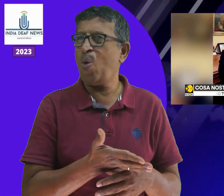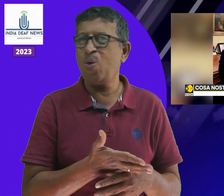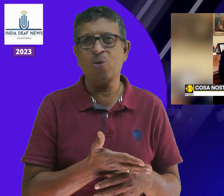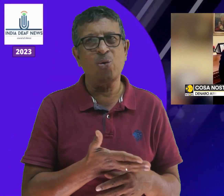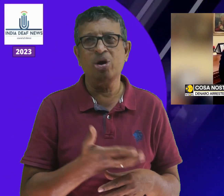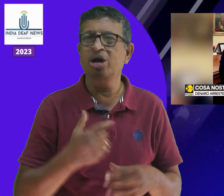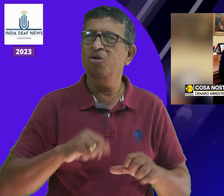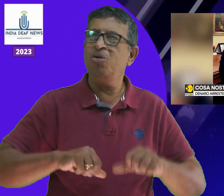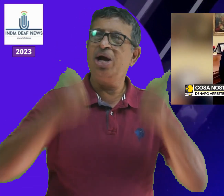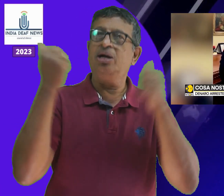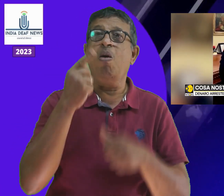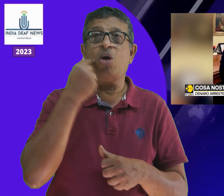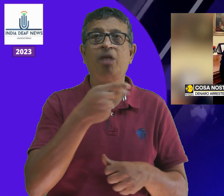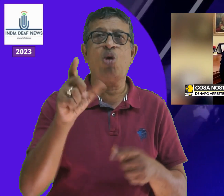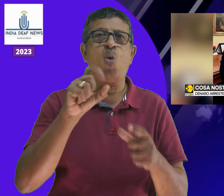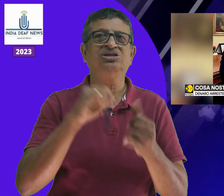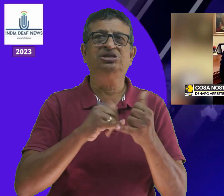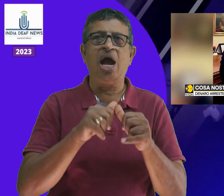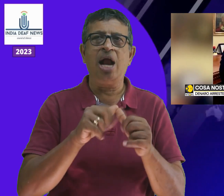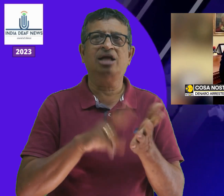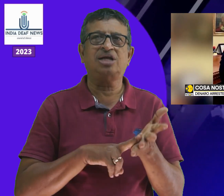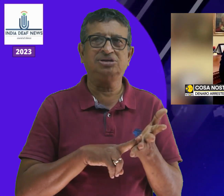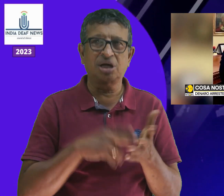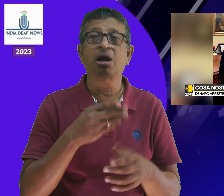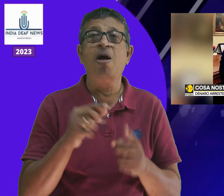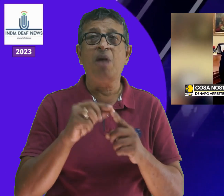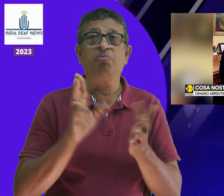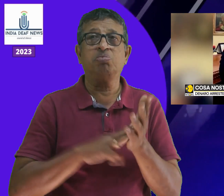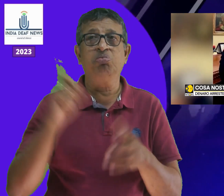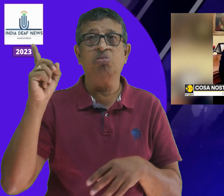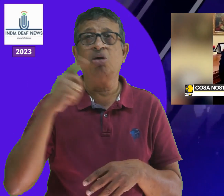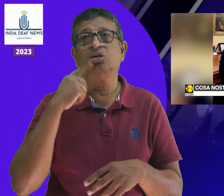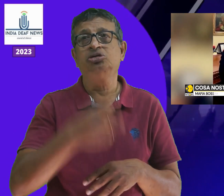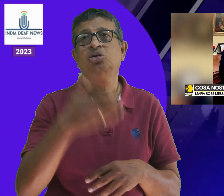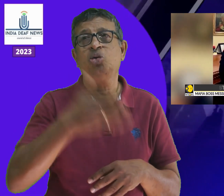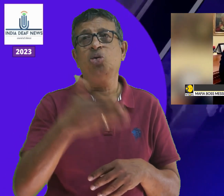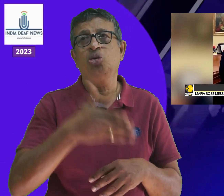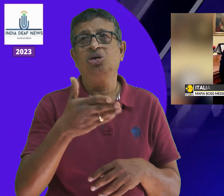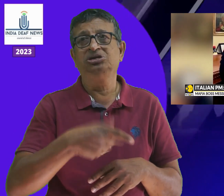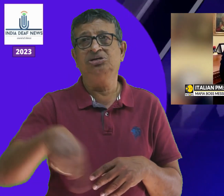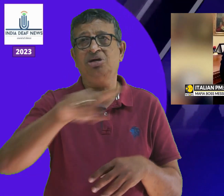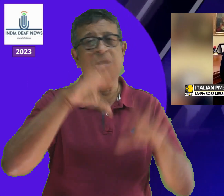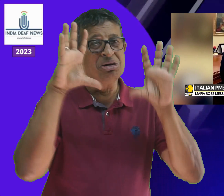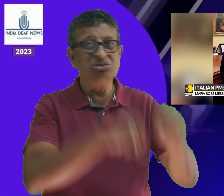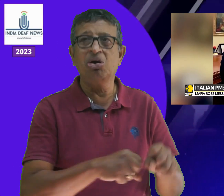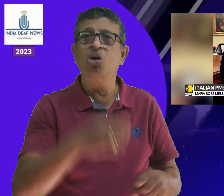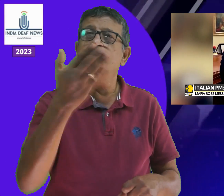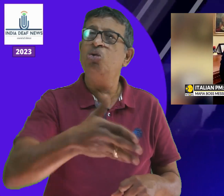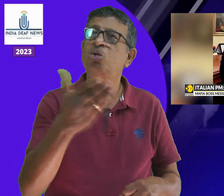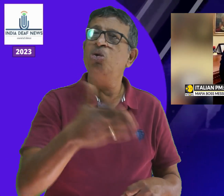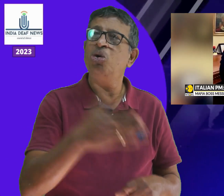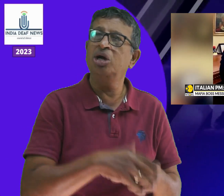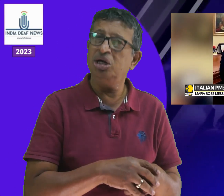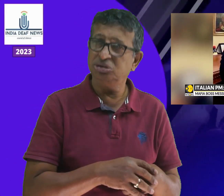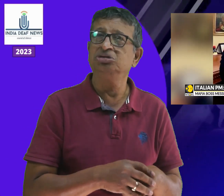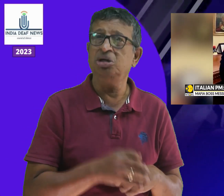Group and the territorial commands of the Sicily region, as part of investigations coordinated by the Public Prosecutor's Office of